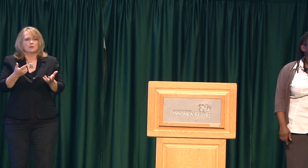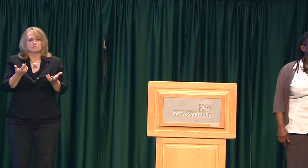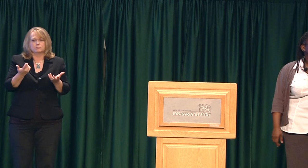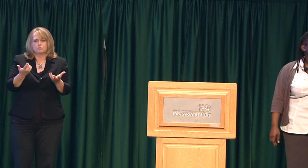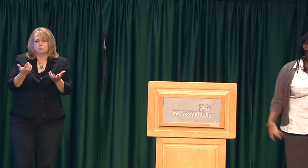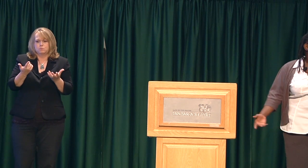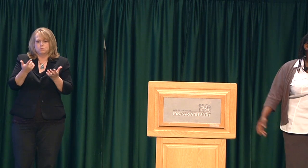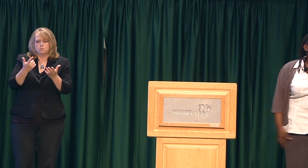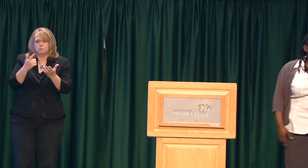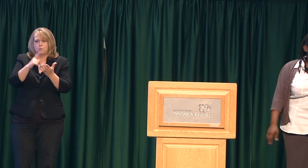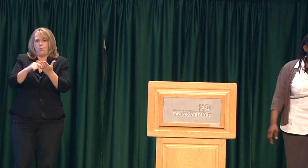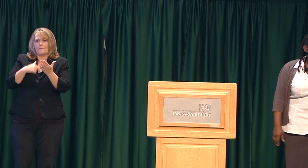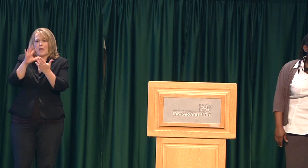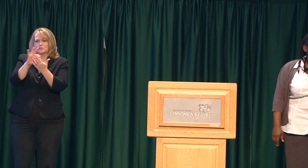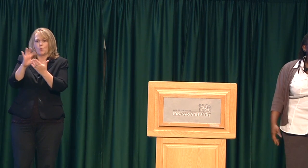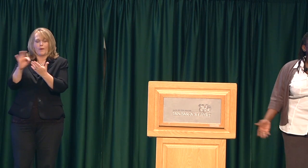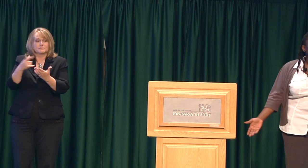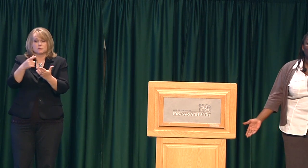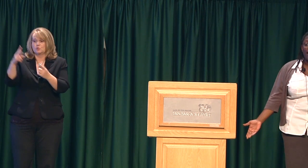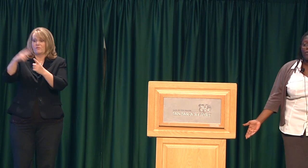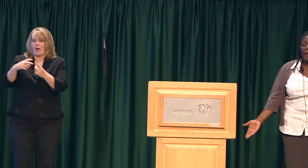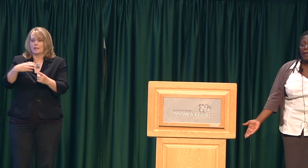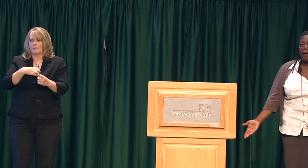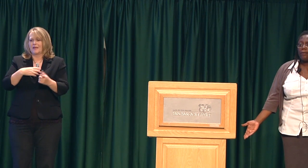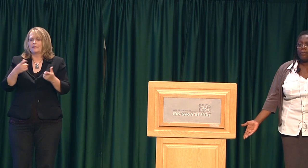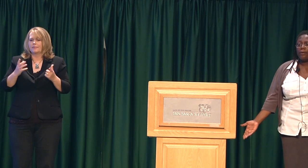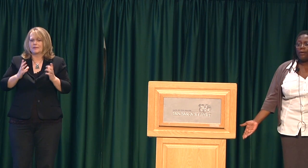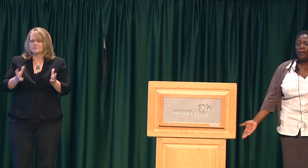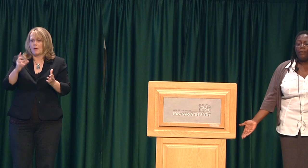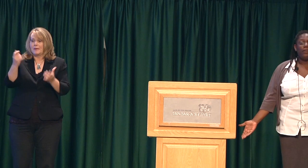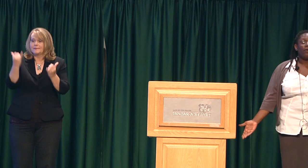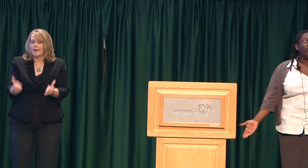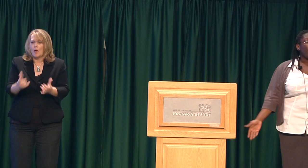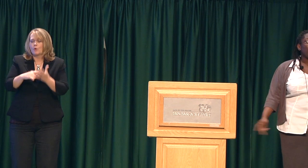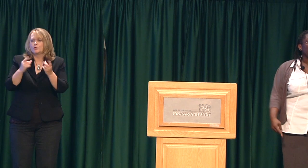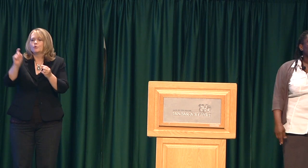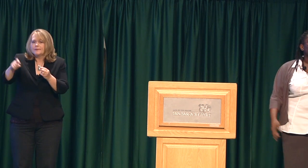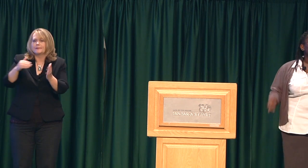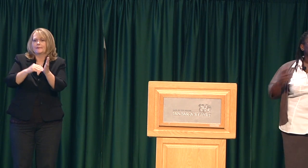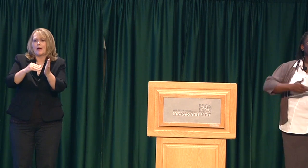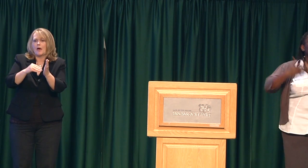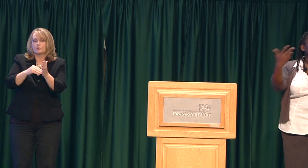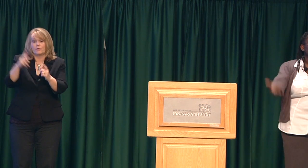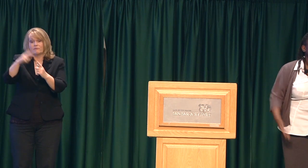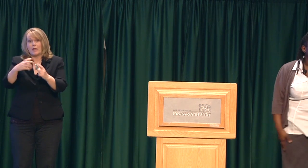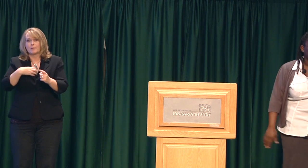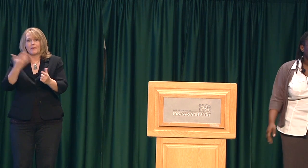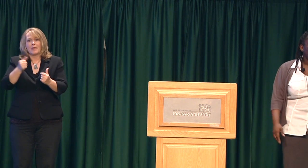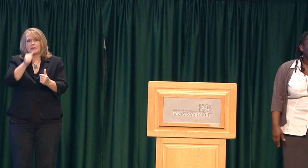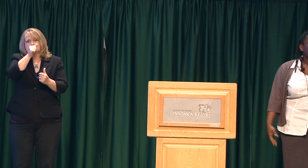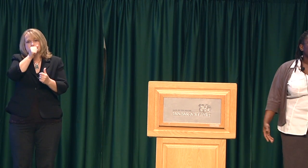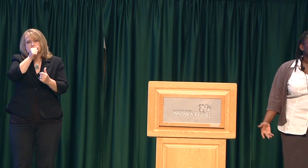have? Yeah, you can go try to file a complaint, but you need a doctor right now. You know, you file a complaint, it might be 3 months